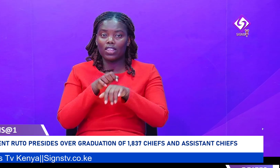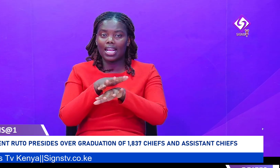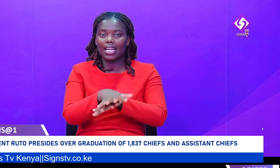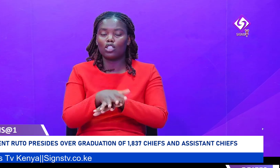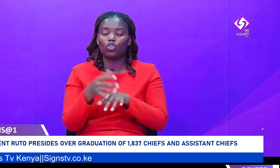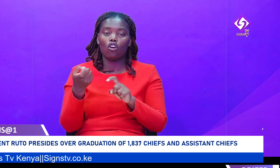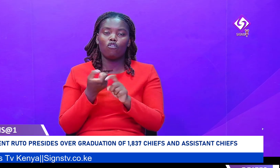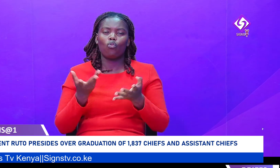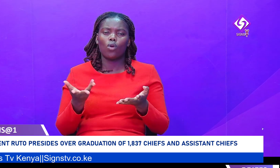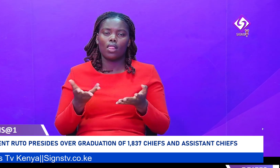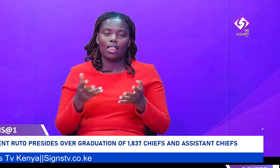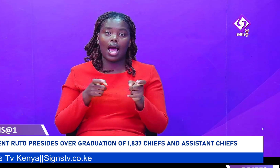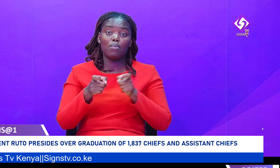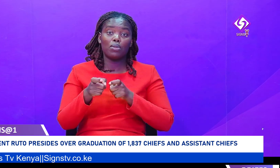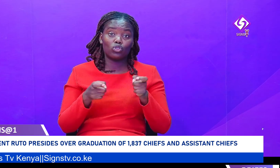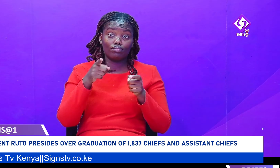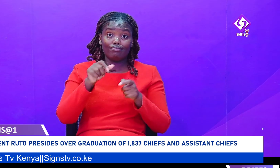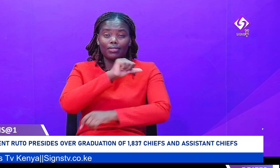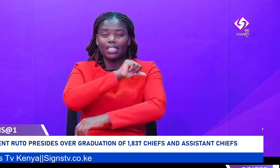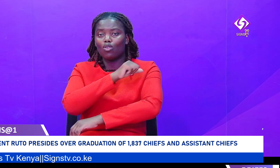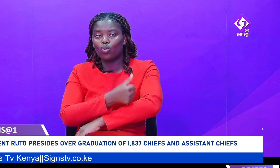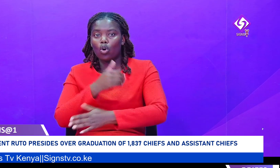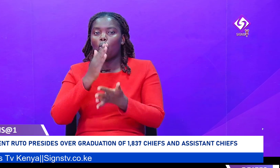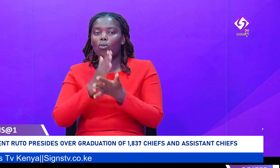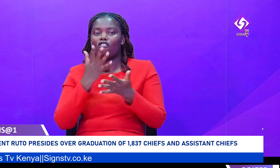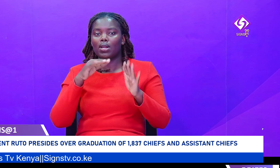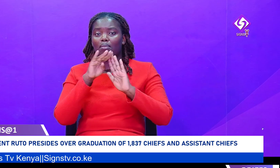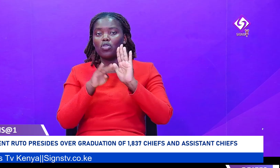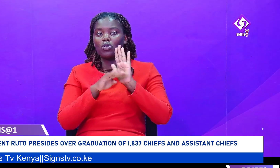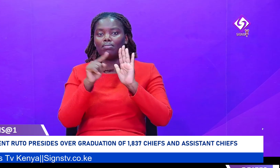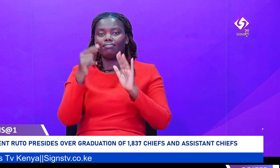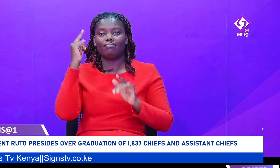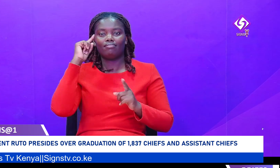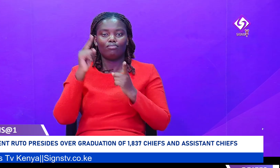as part of an ongoing government initiative to improve grassroots administration.